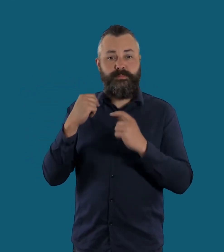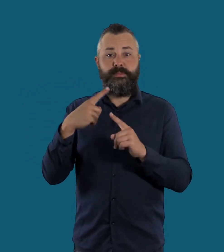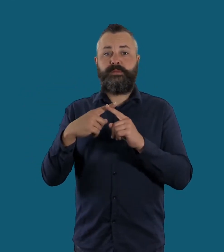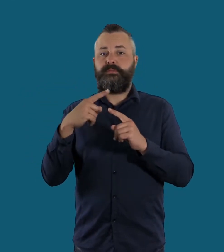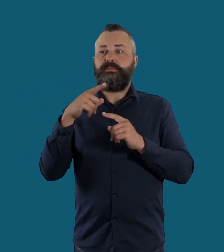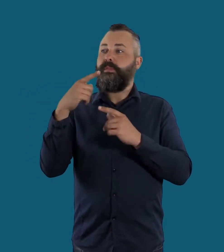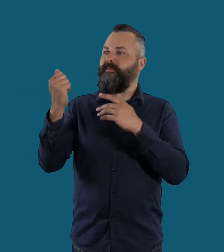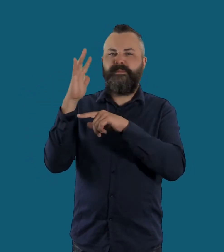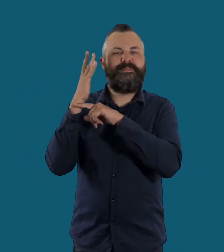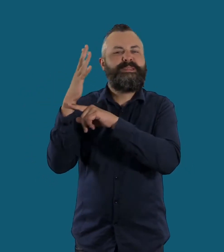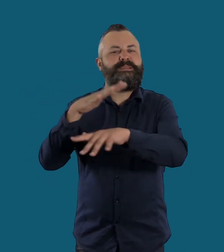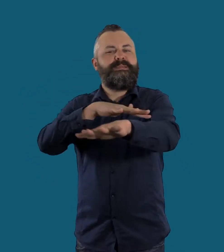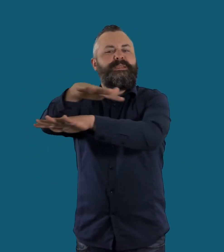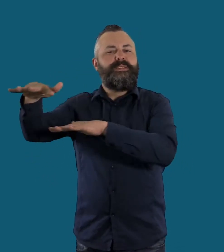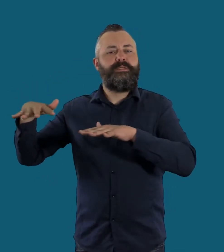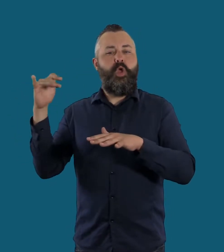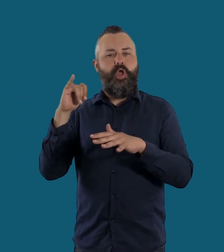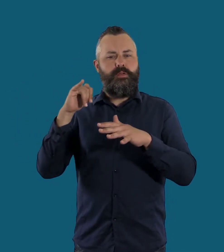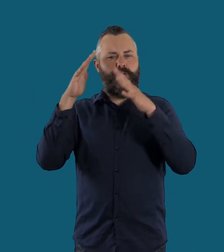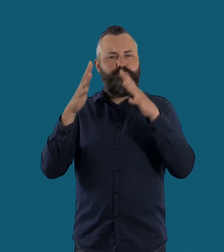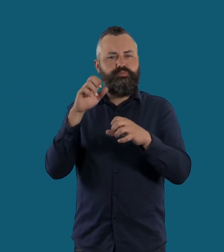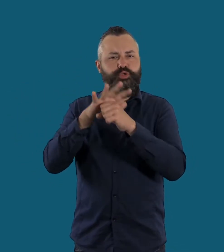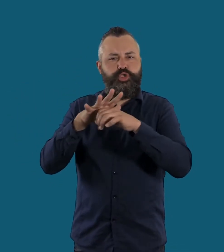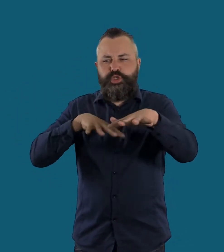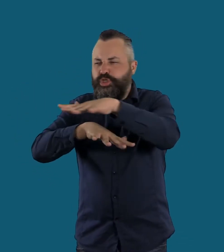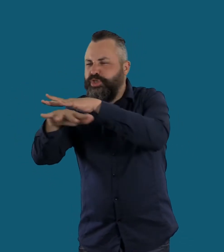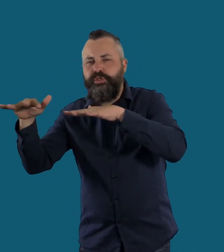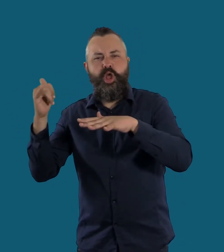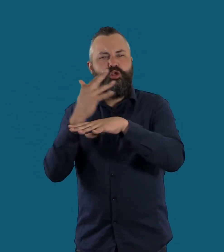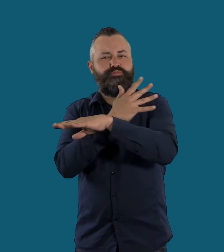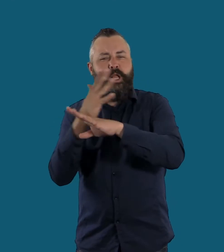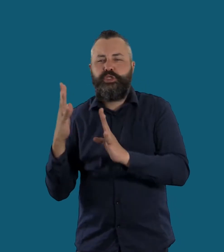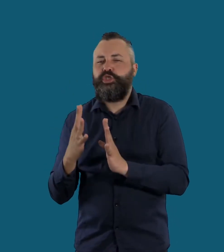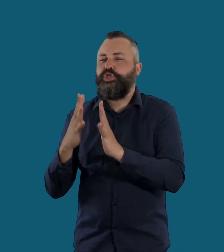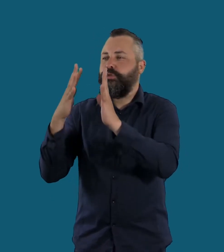Avoid forested areas, thick bush, or long dry grass.